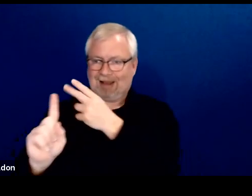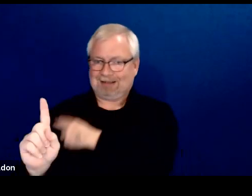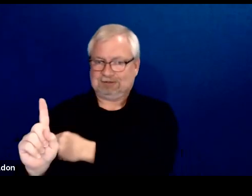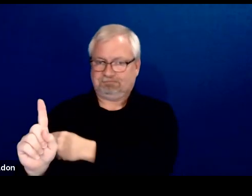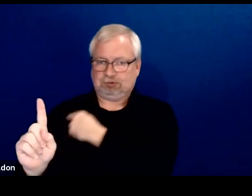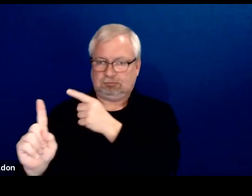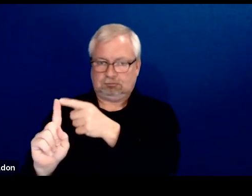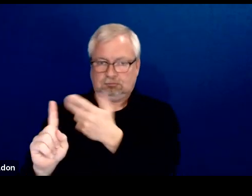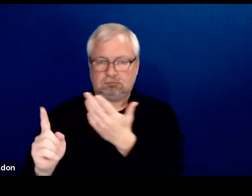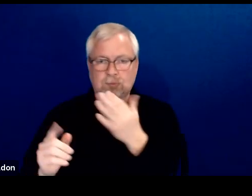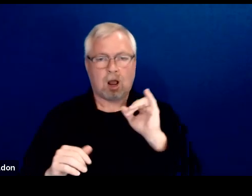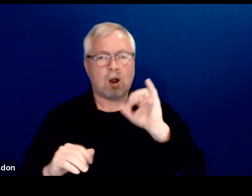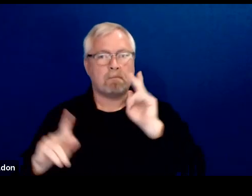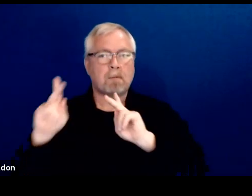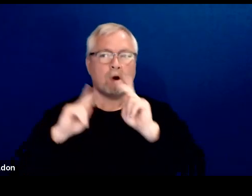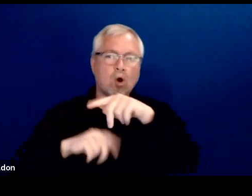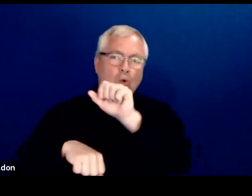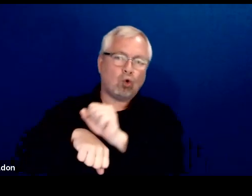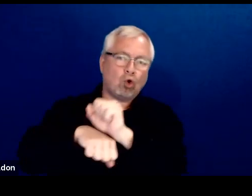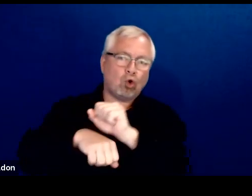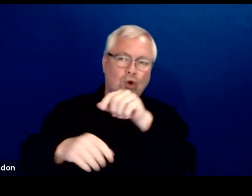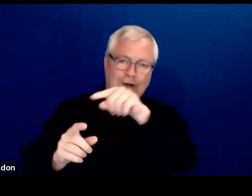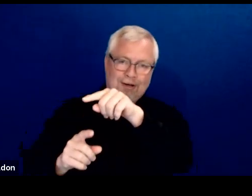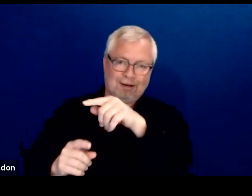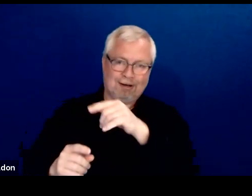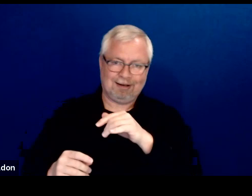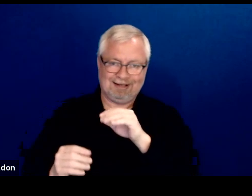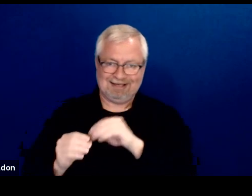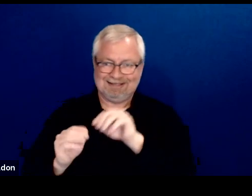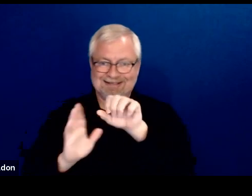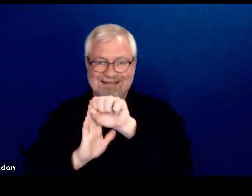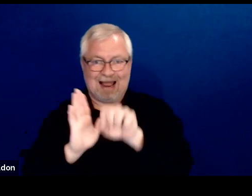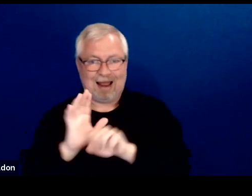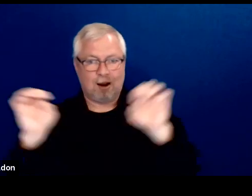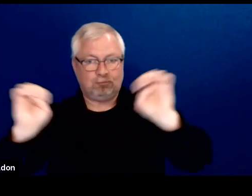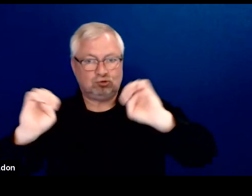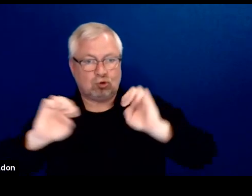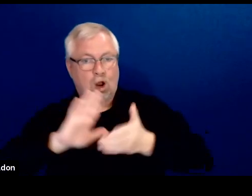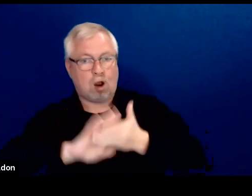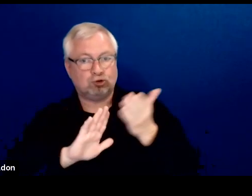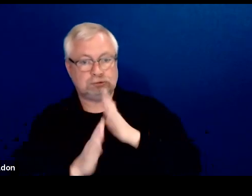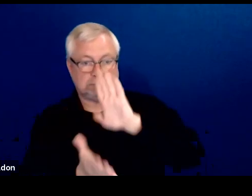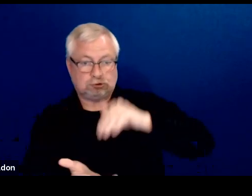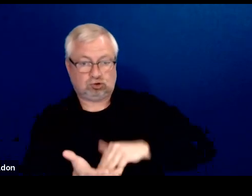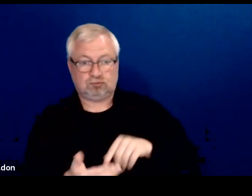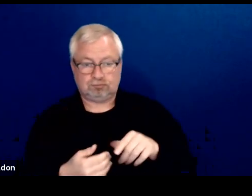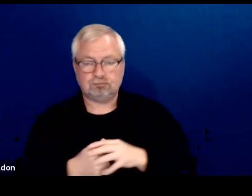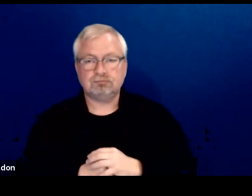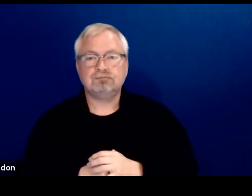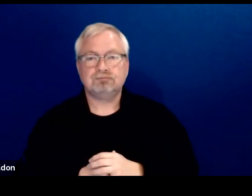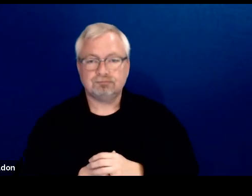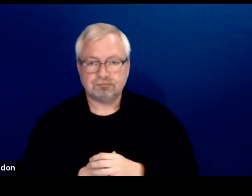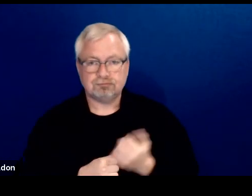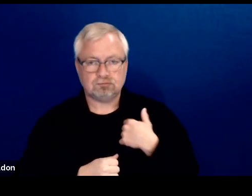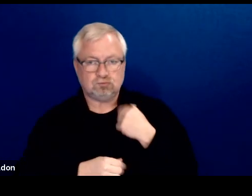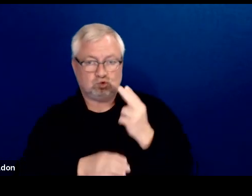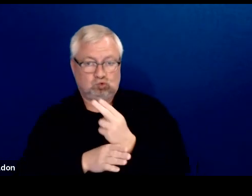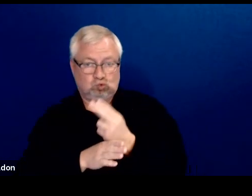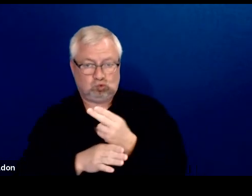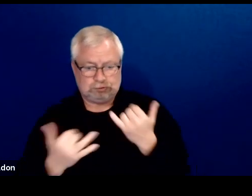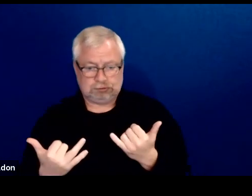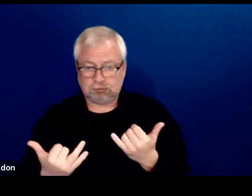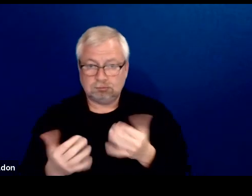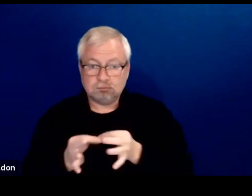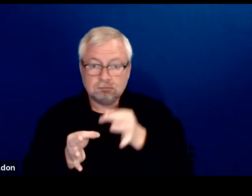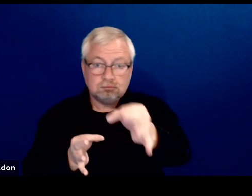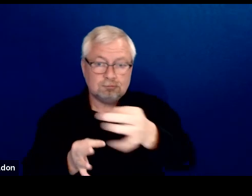doing next door in the State Emergency Operations Center. We're going to make the best use of that time that Minnesotans are buying for us